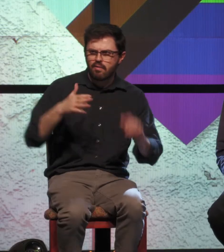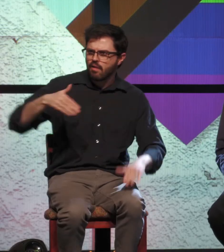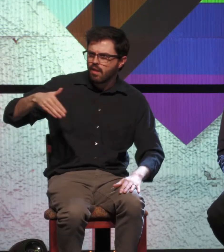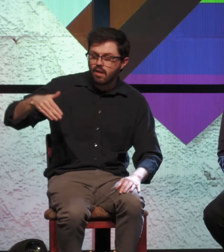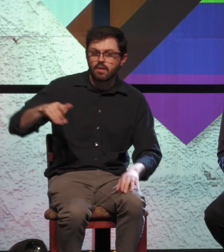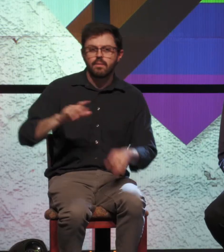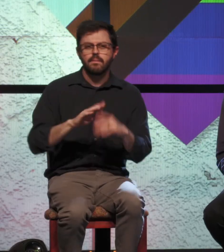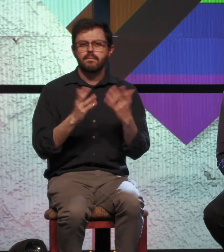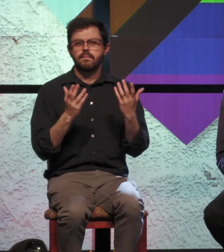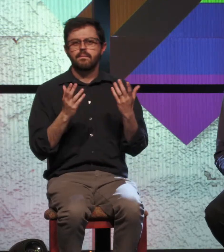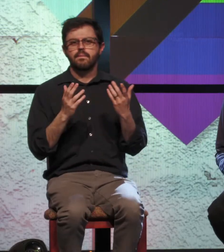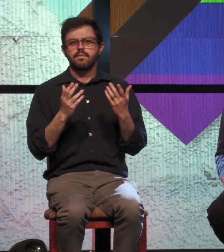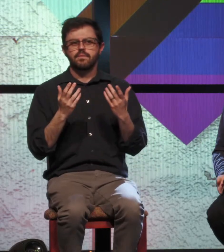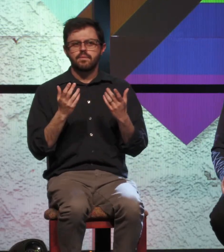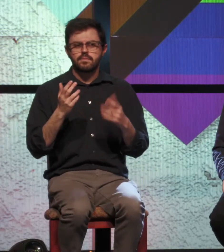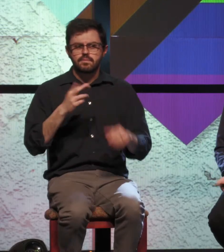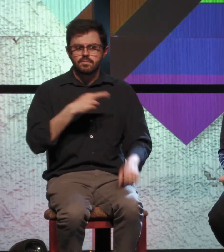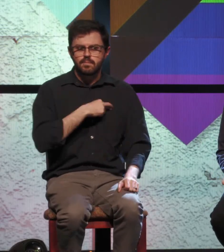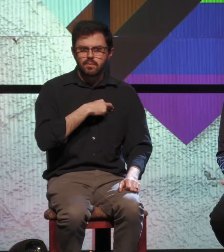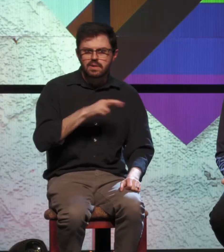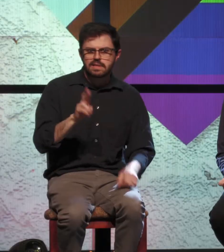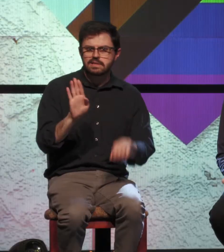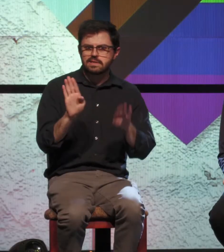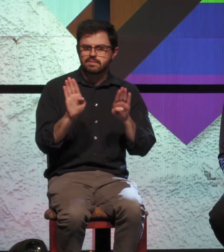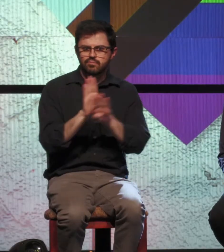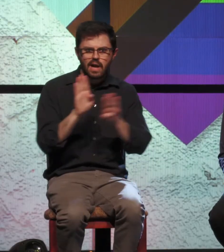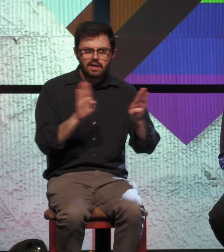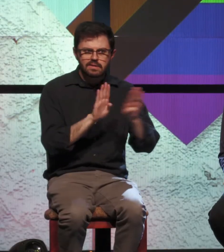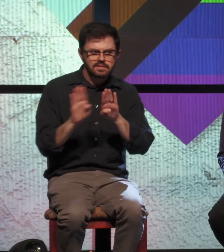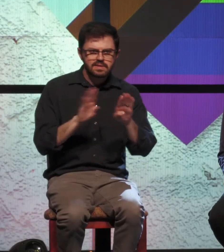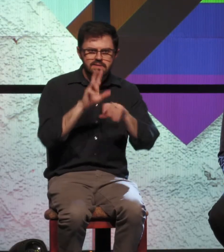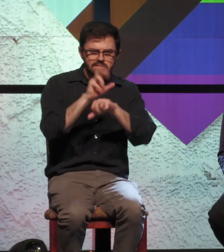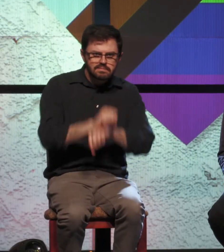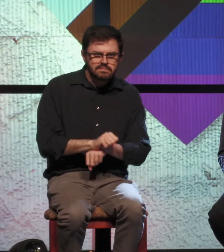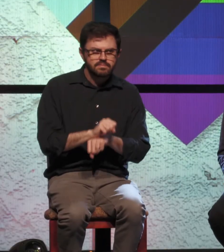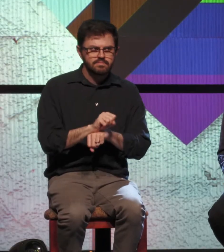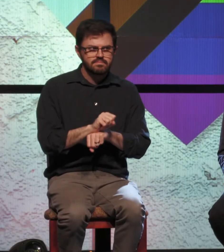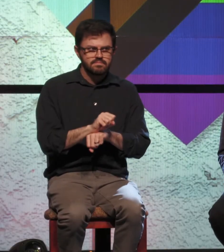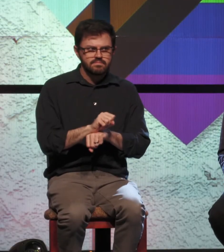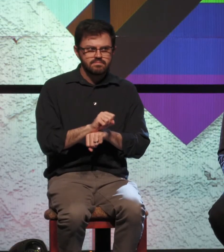the religious practices? Don't I get credit for sitting through this?